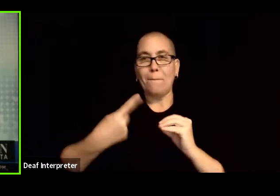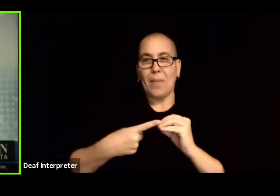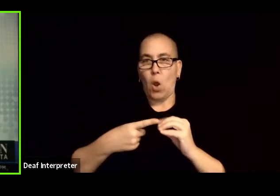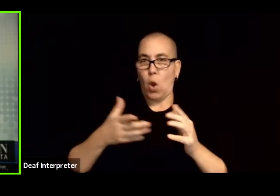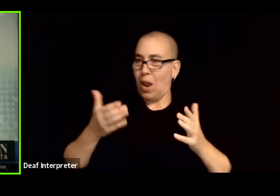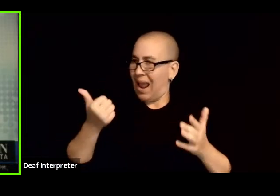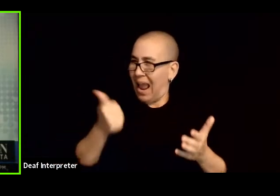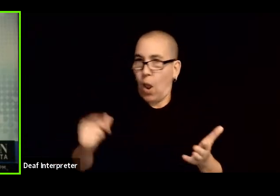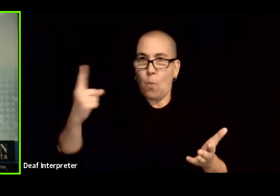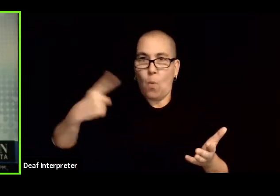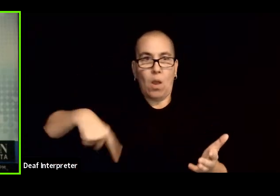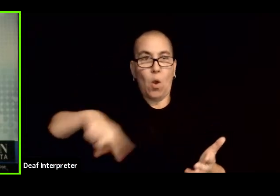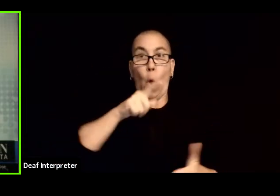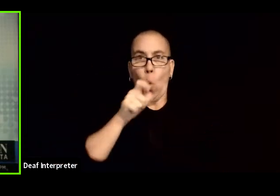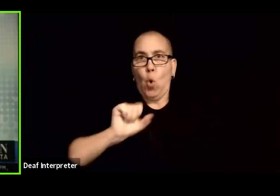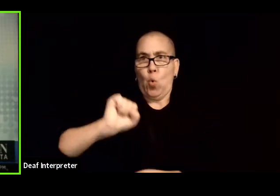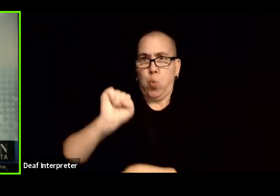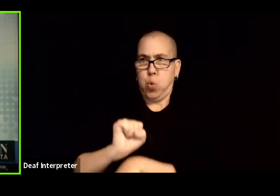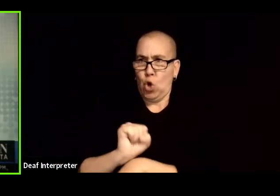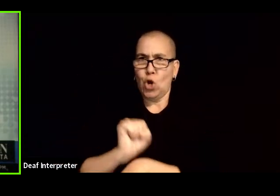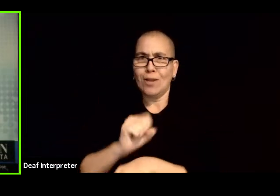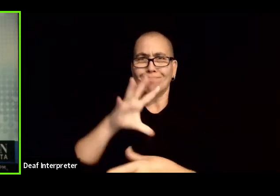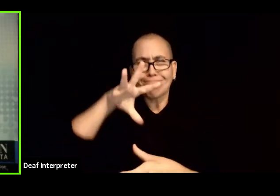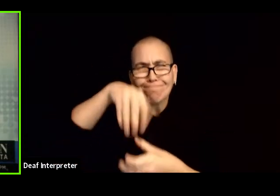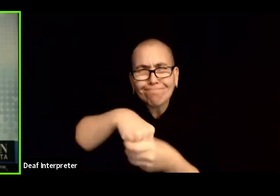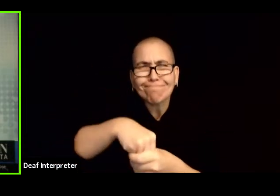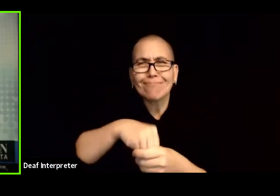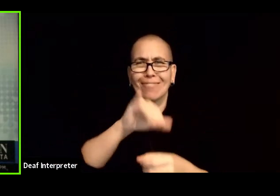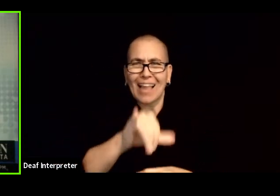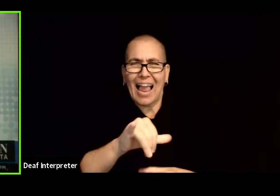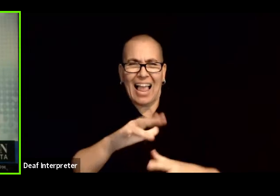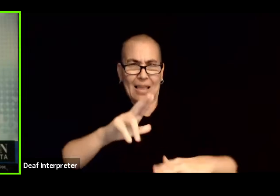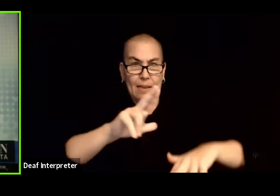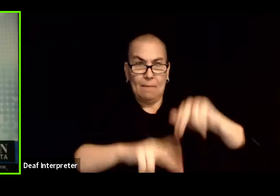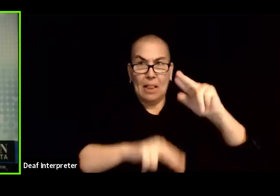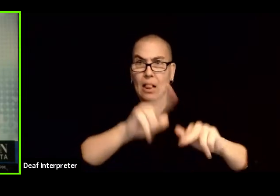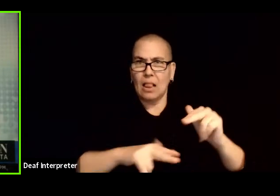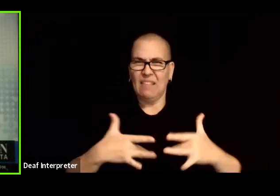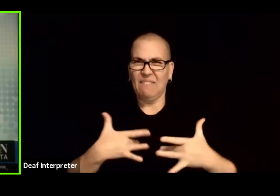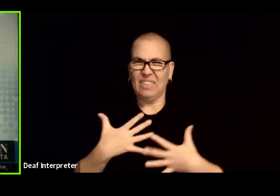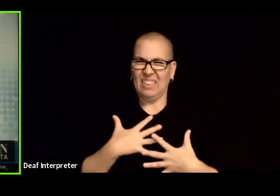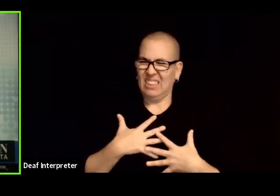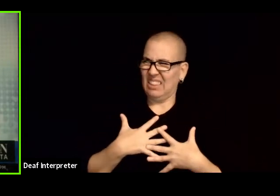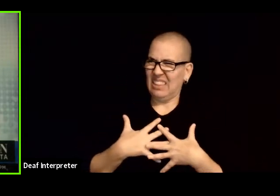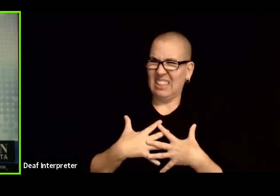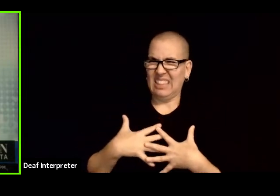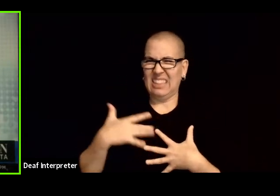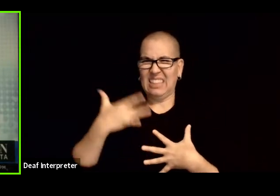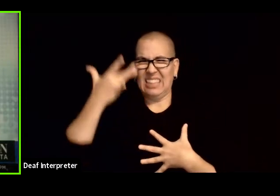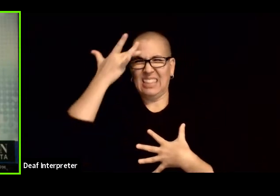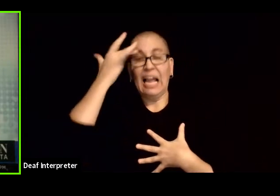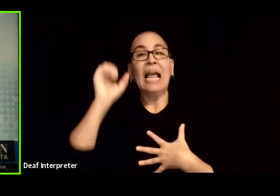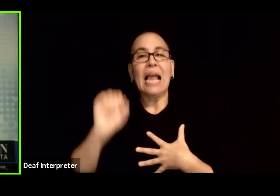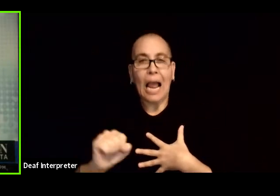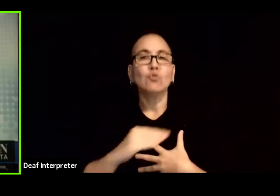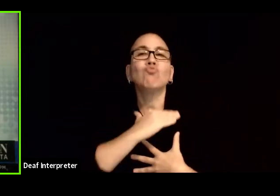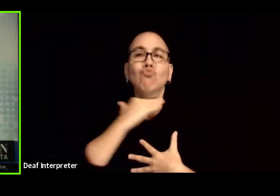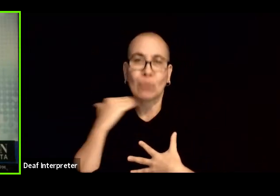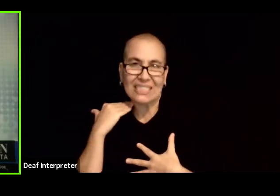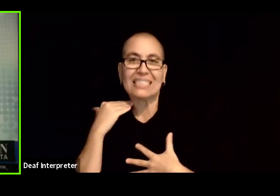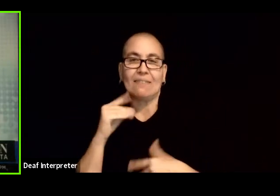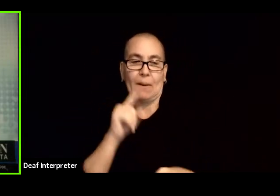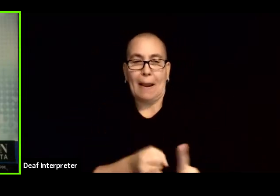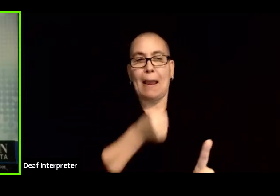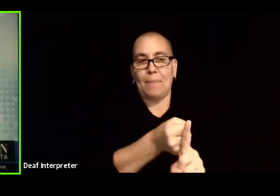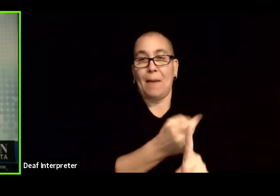in a facility when showing any symptoms of COVID could put patients at risk. That's why we strongly urge